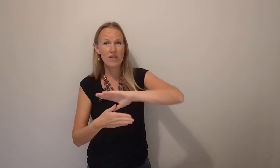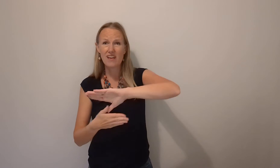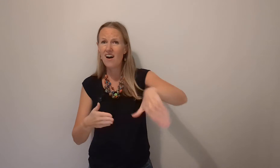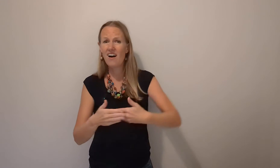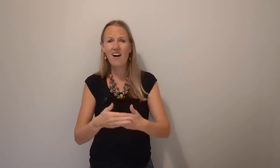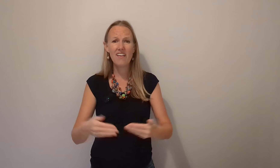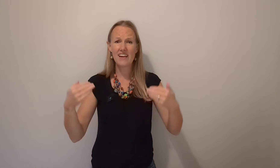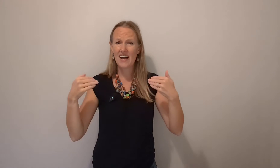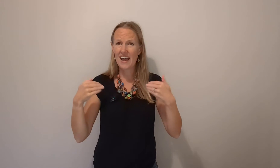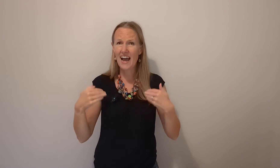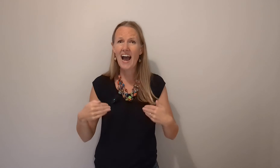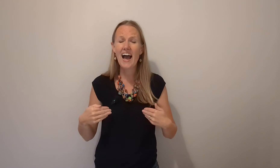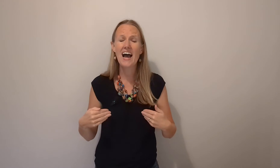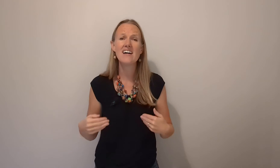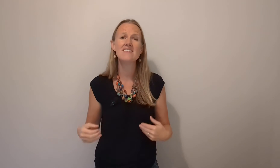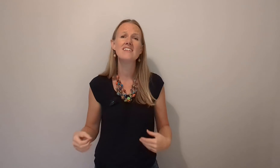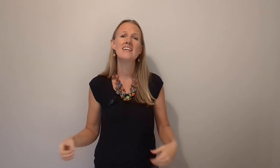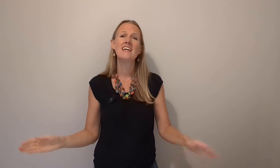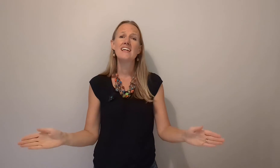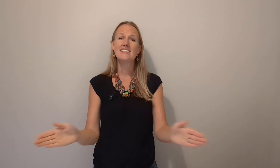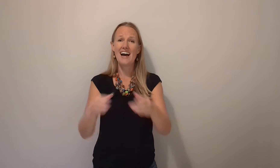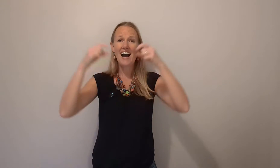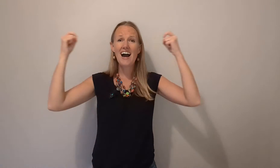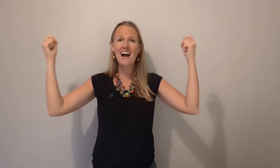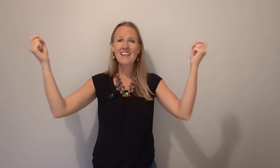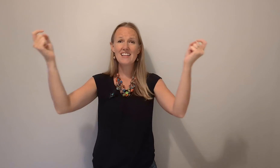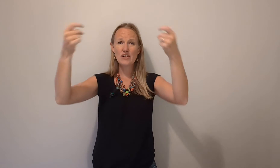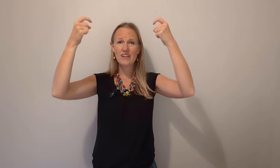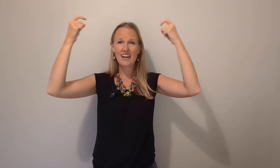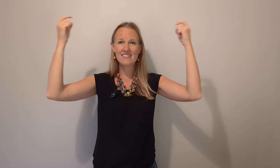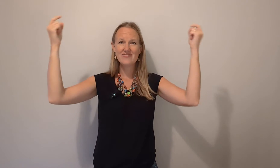With all that I have is hallelujah,